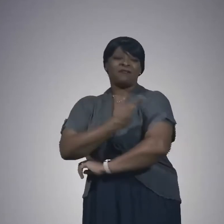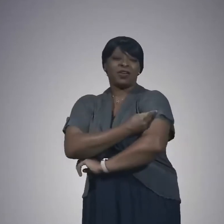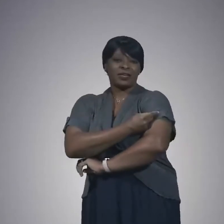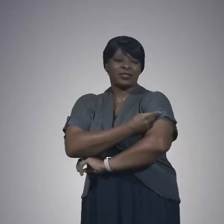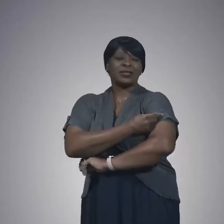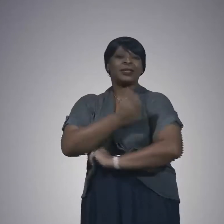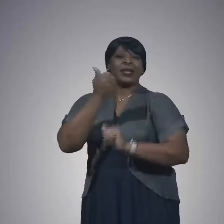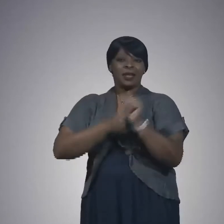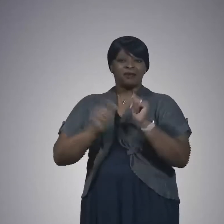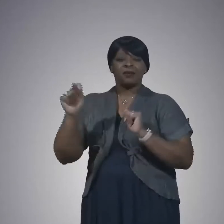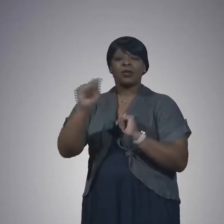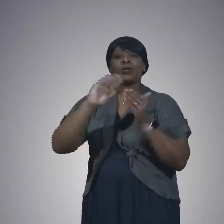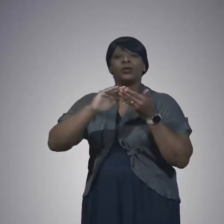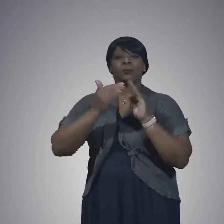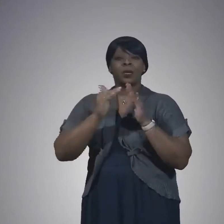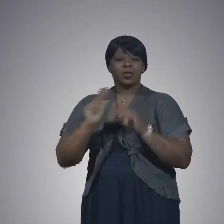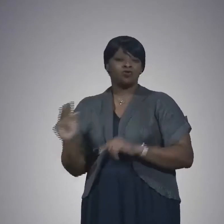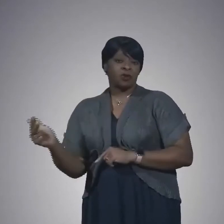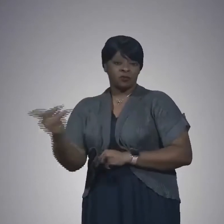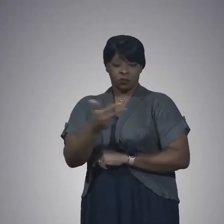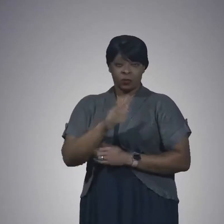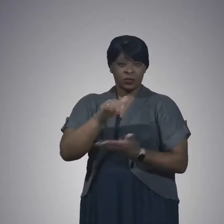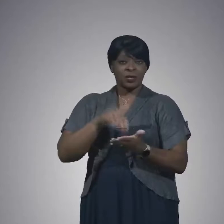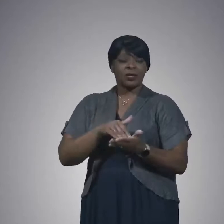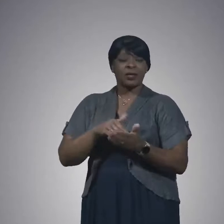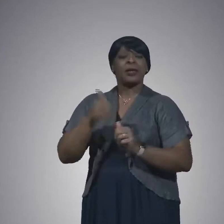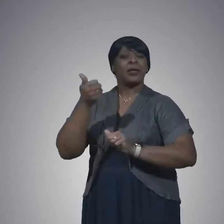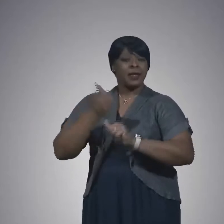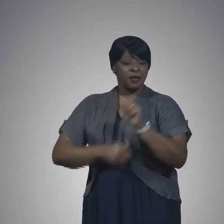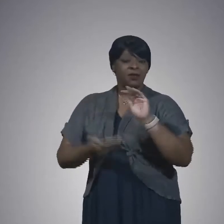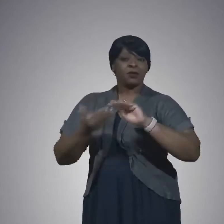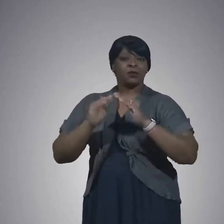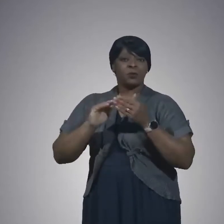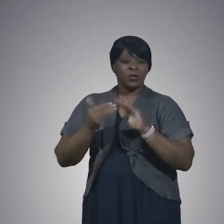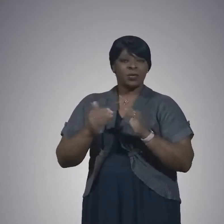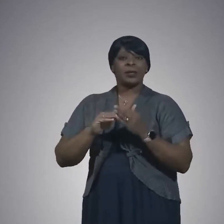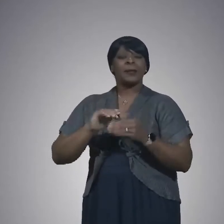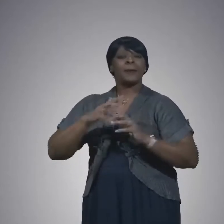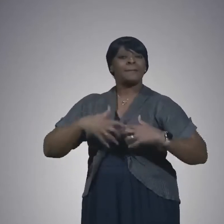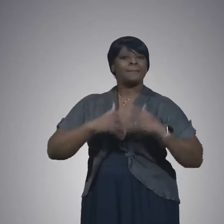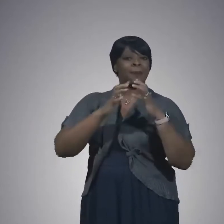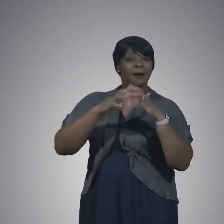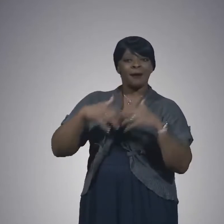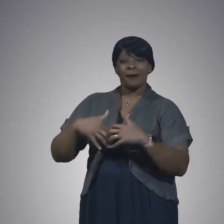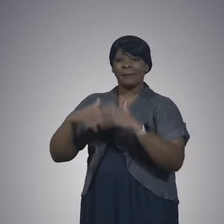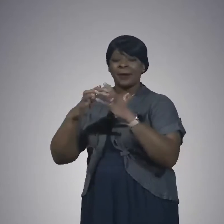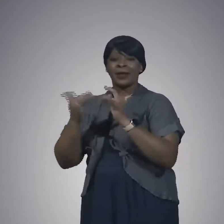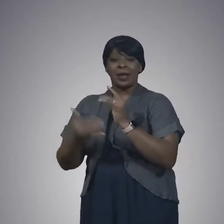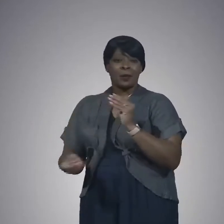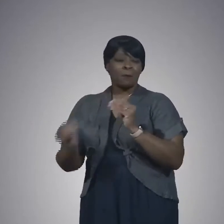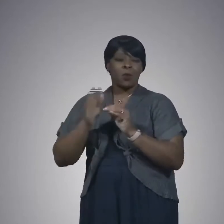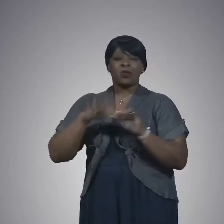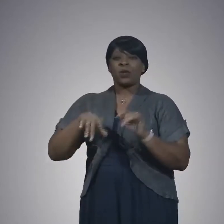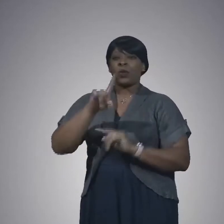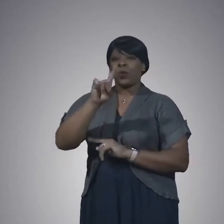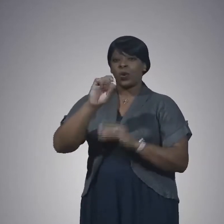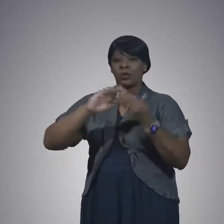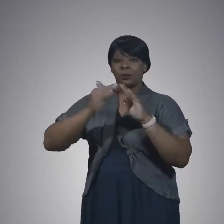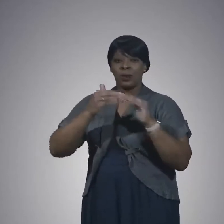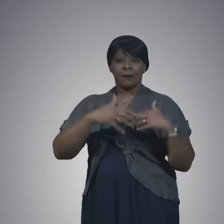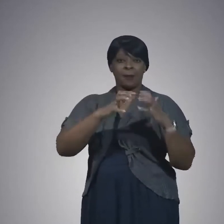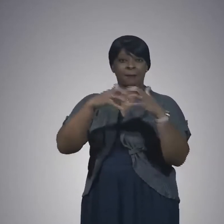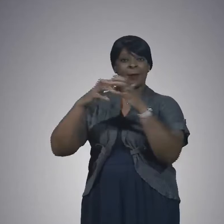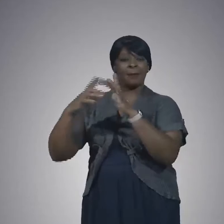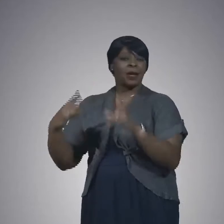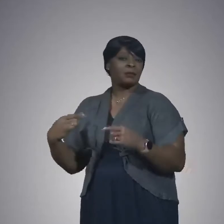every community drive-through site, at every community-based pod, and now there have been more than 100 community pop-up